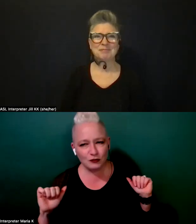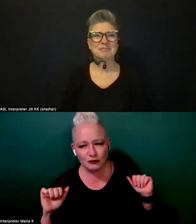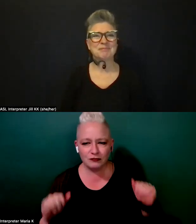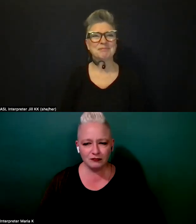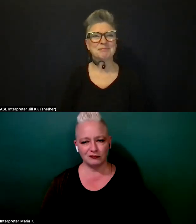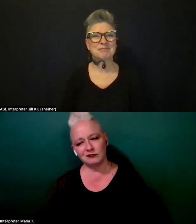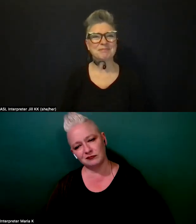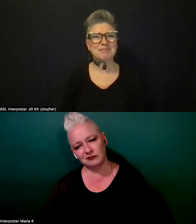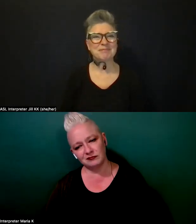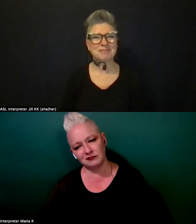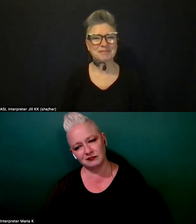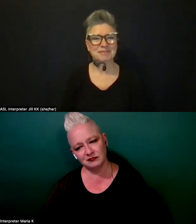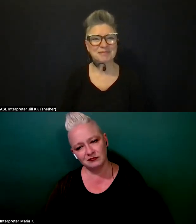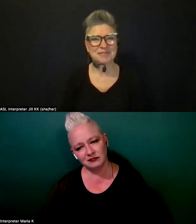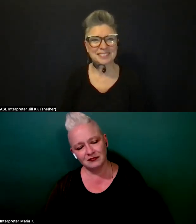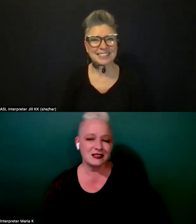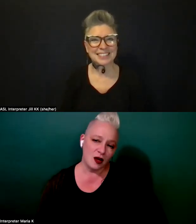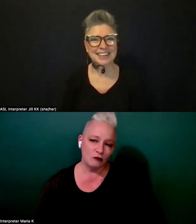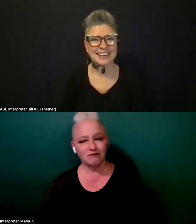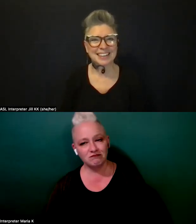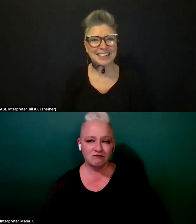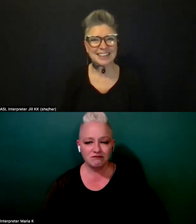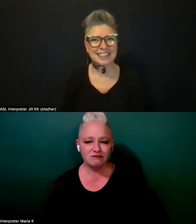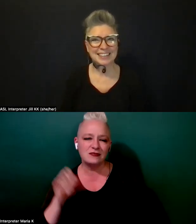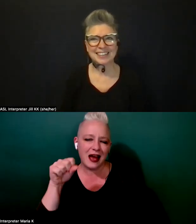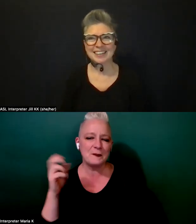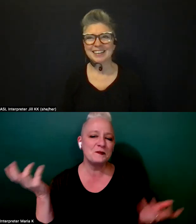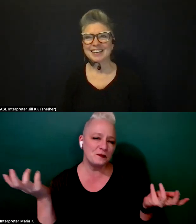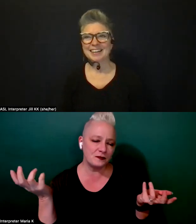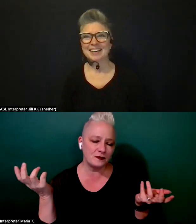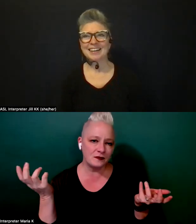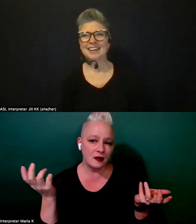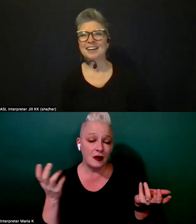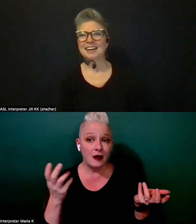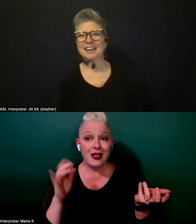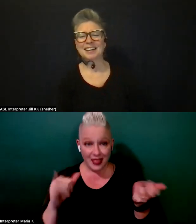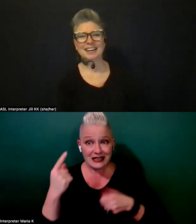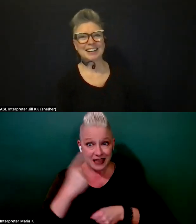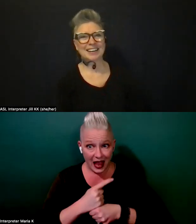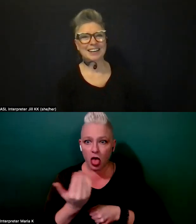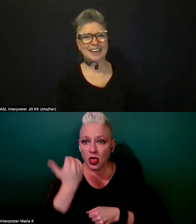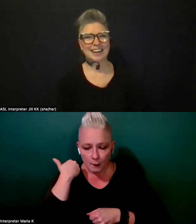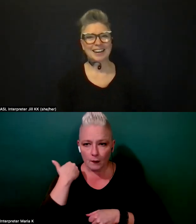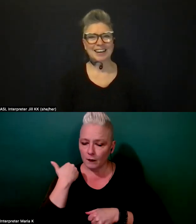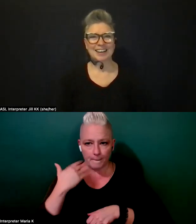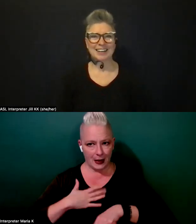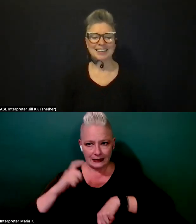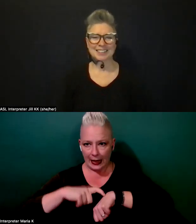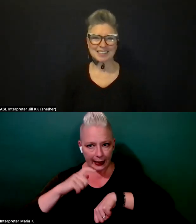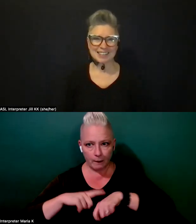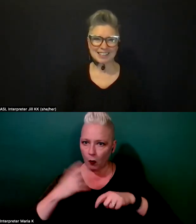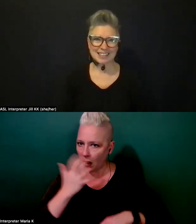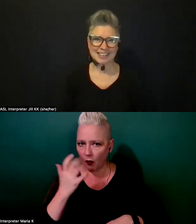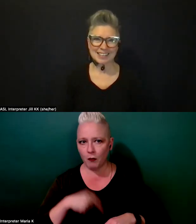And um, so yeah, it sucks up a lot of my day to do it, but it is cool to like see